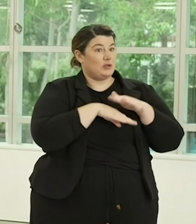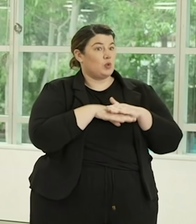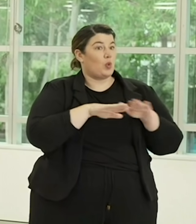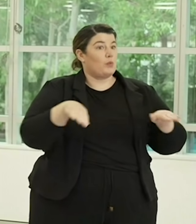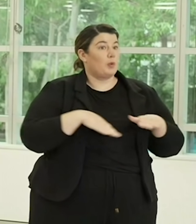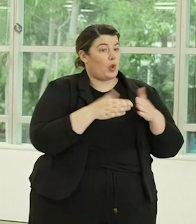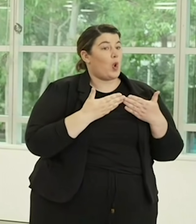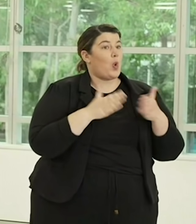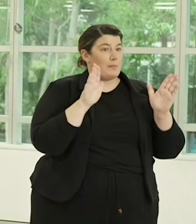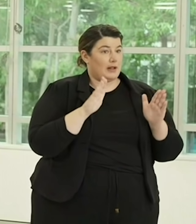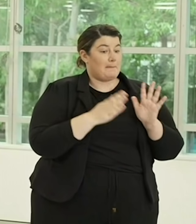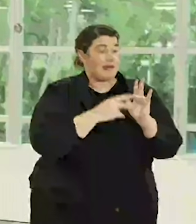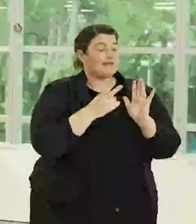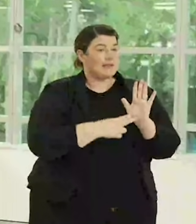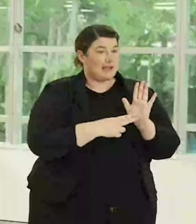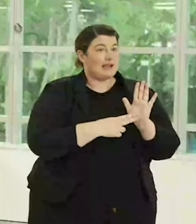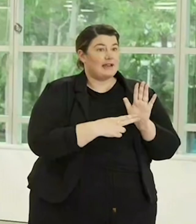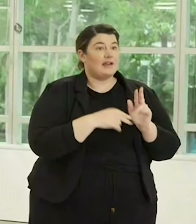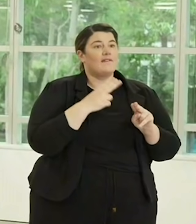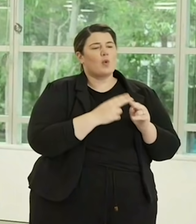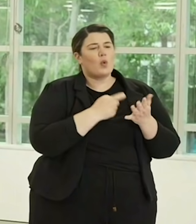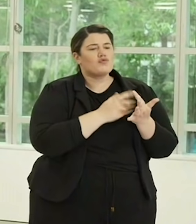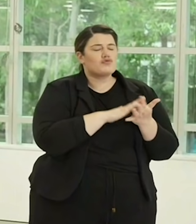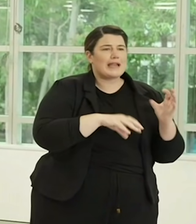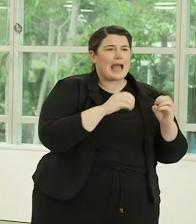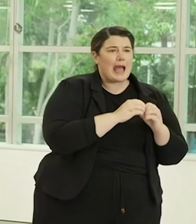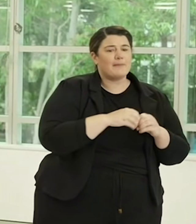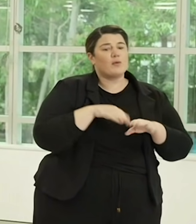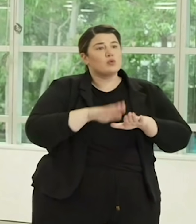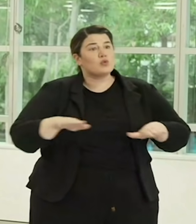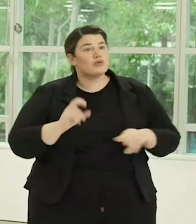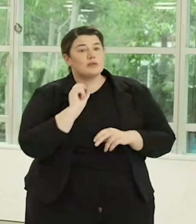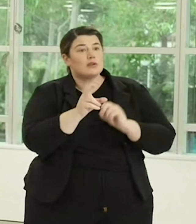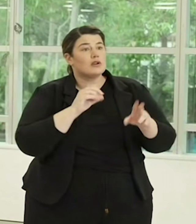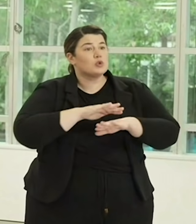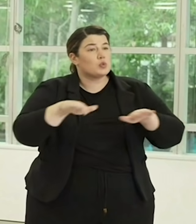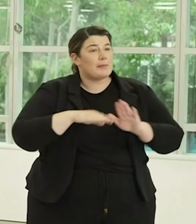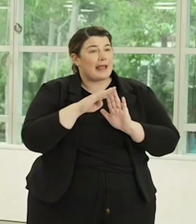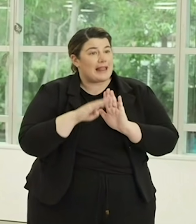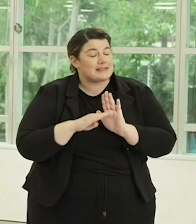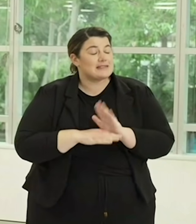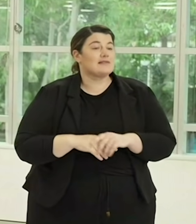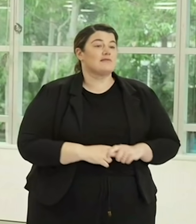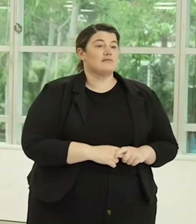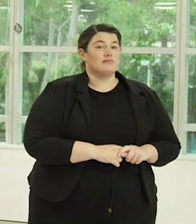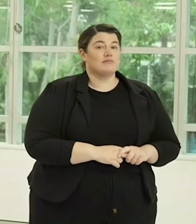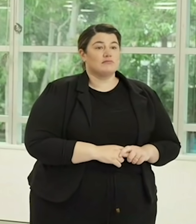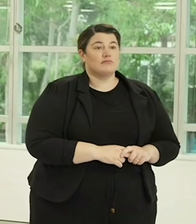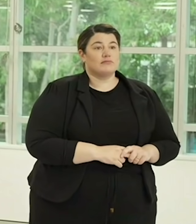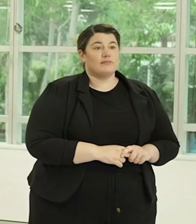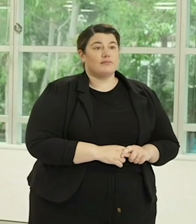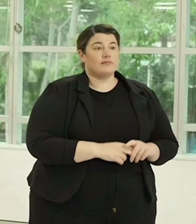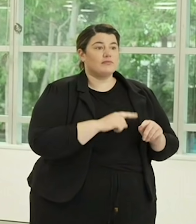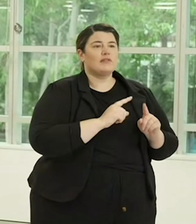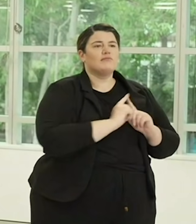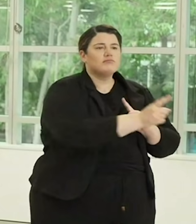will be open for rehabilitation, for child swimming, children's swimming lessons, organised